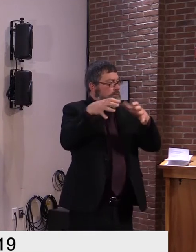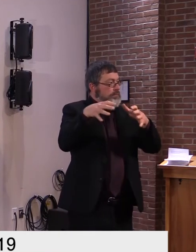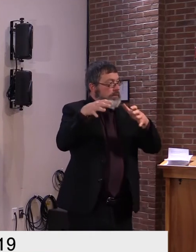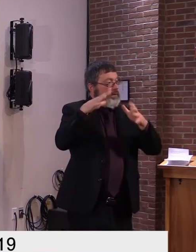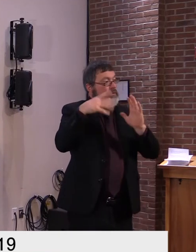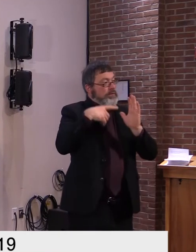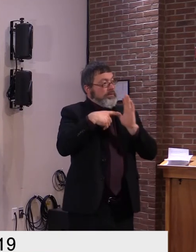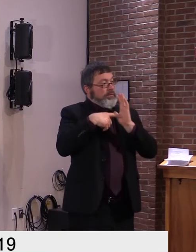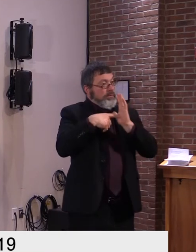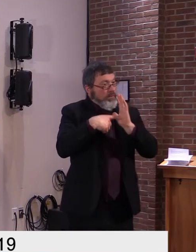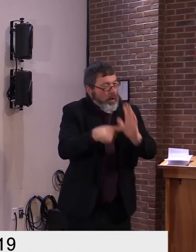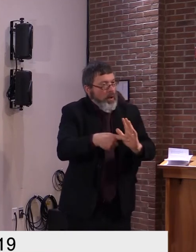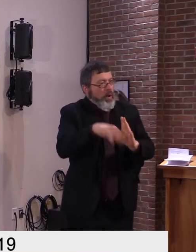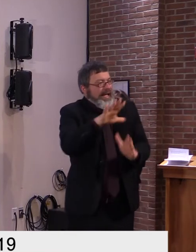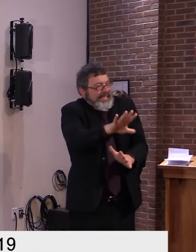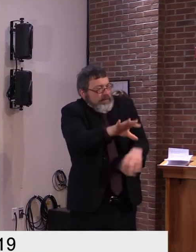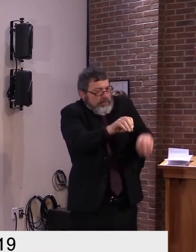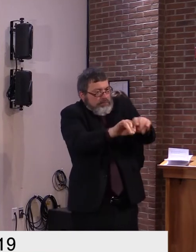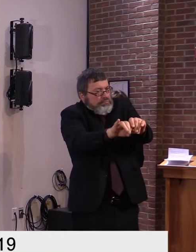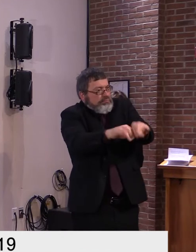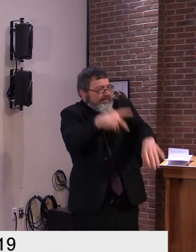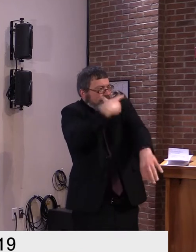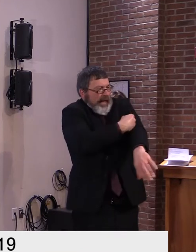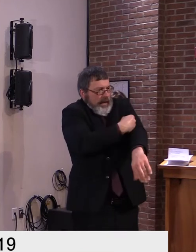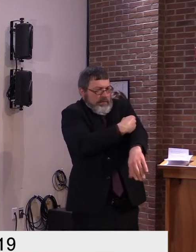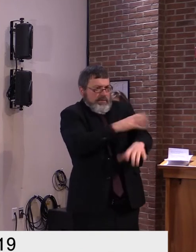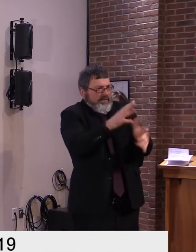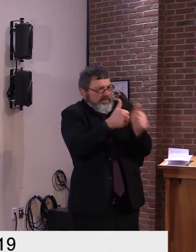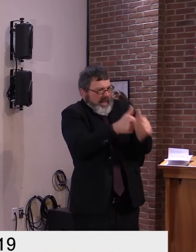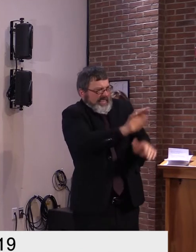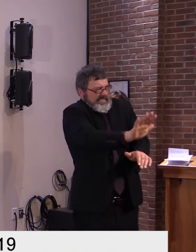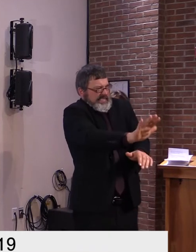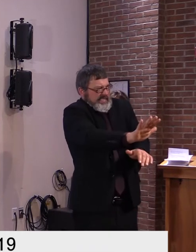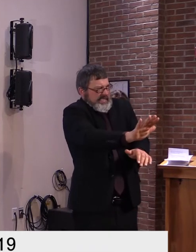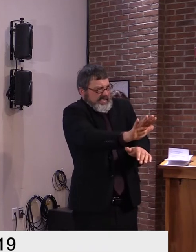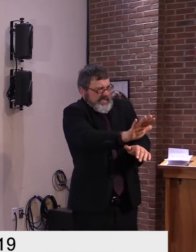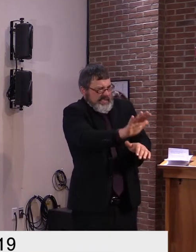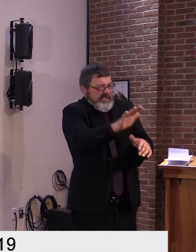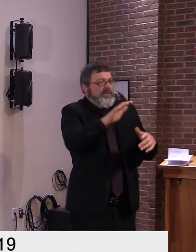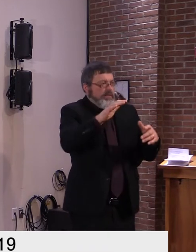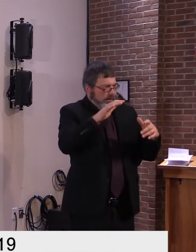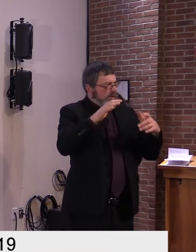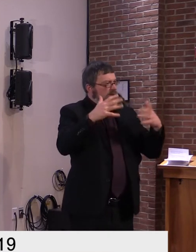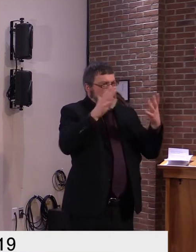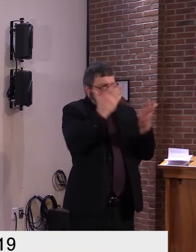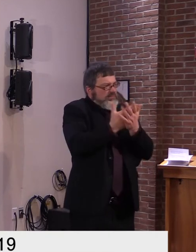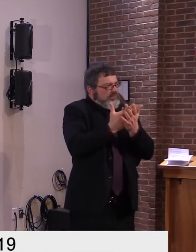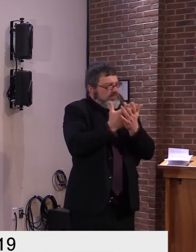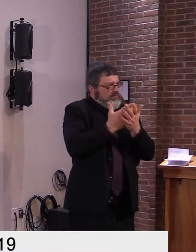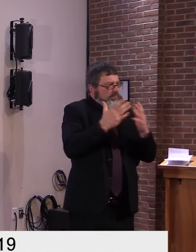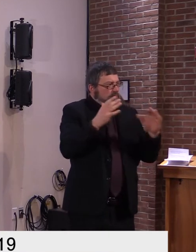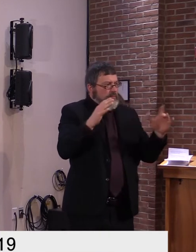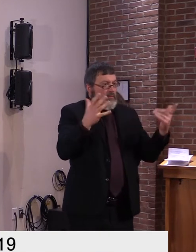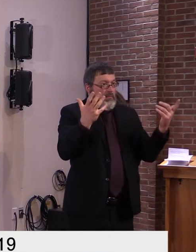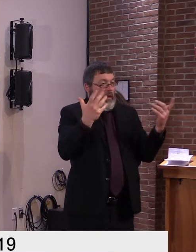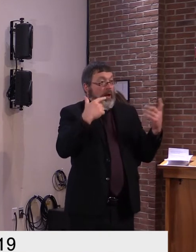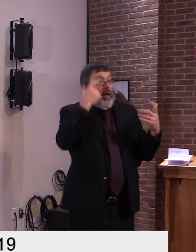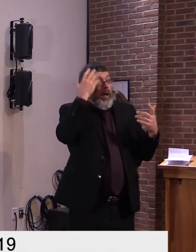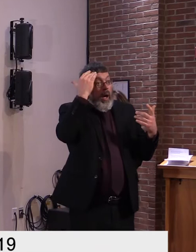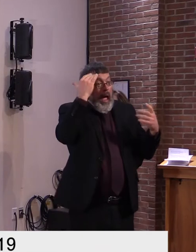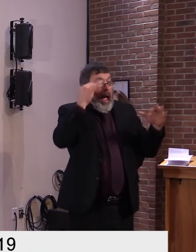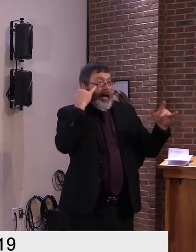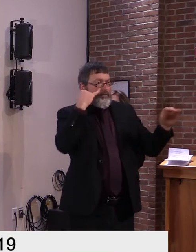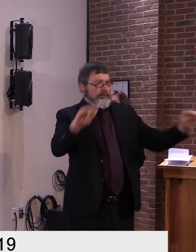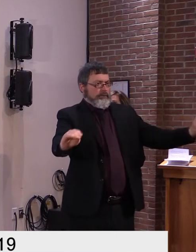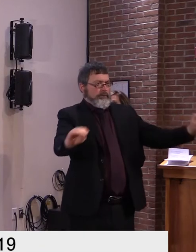dose, and we know what outcomes to expect. We would have no idea what to expect if you mixed and matched them, and